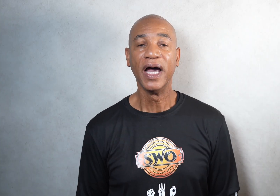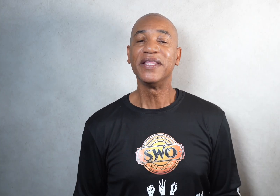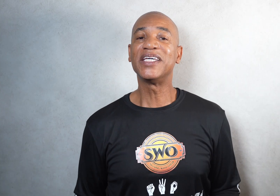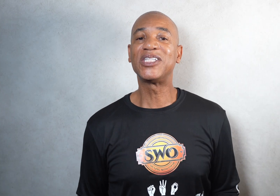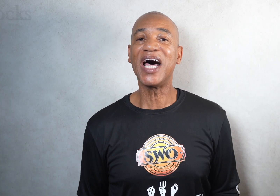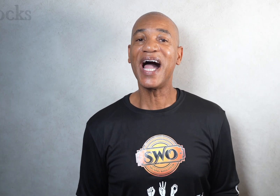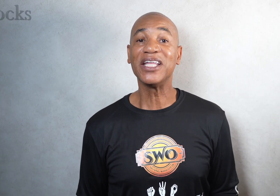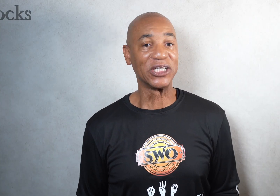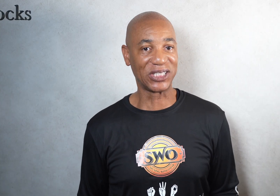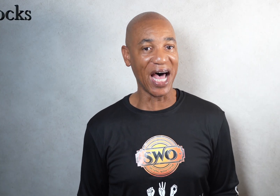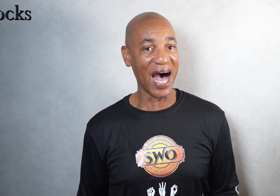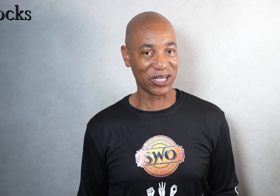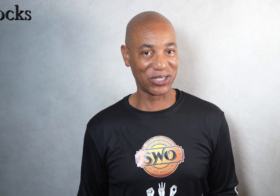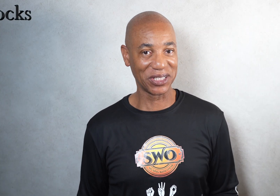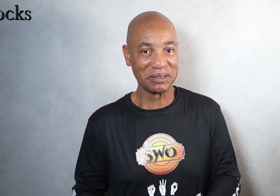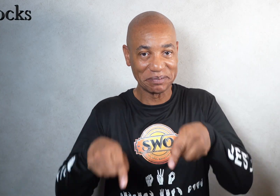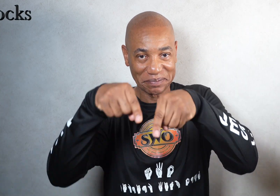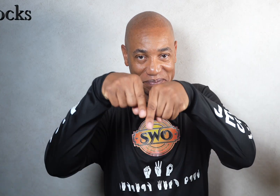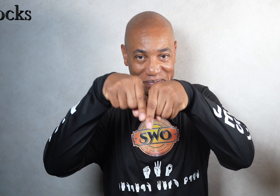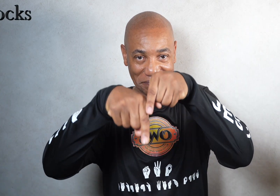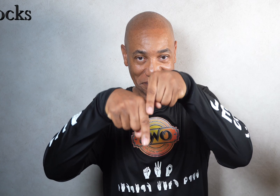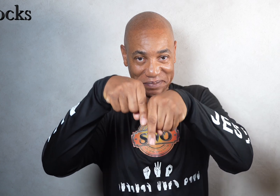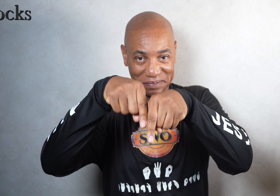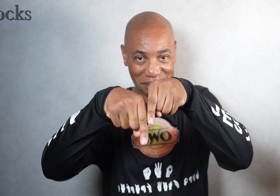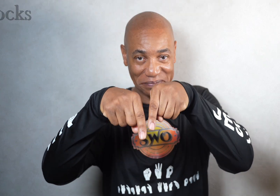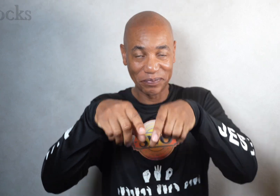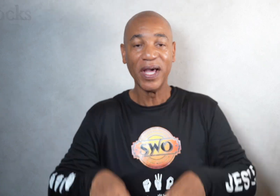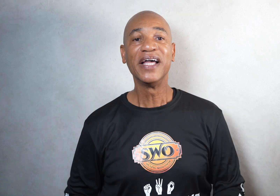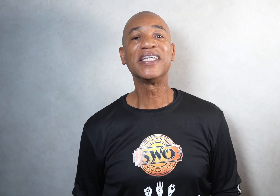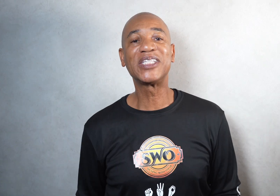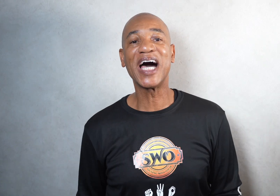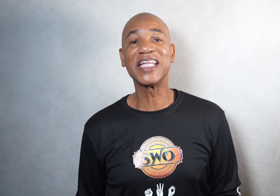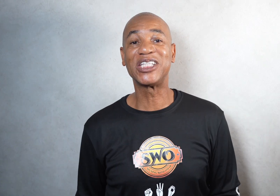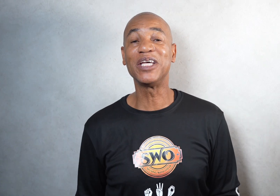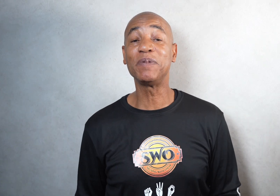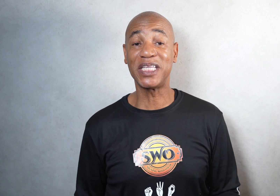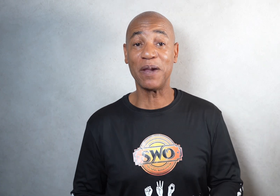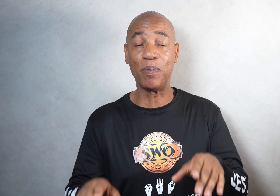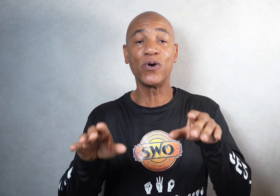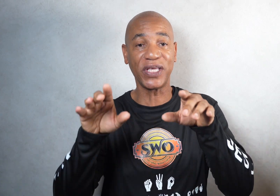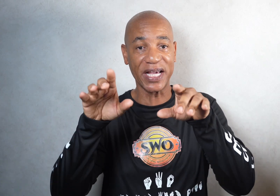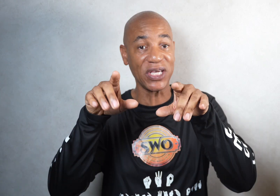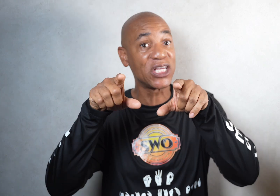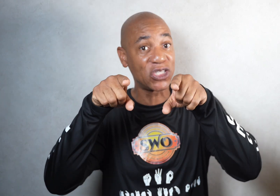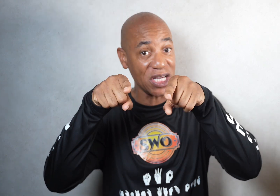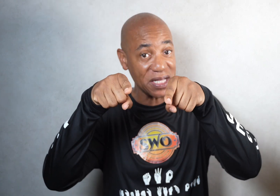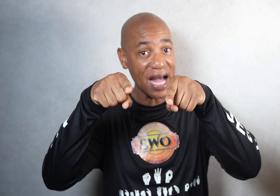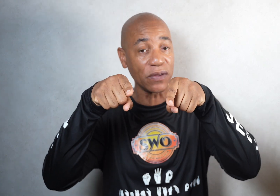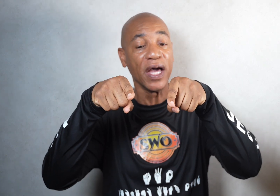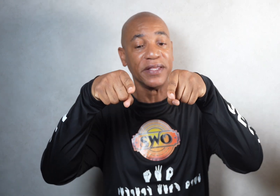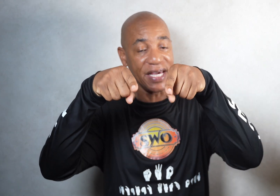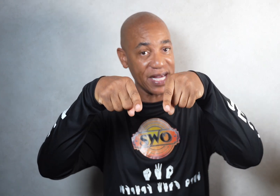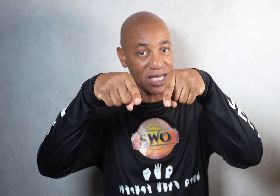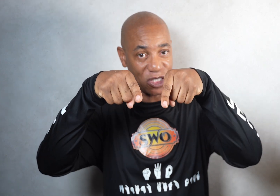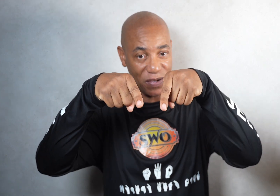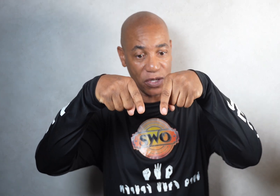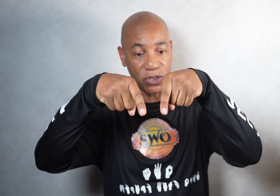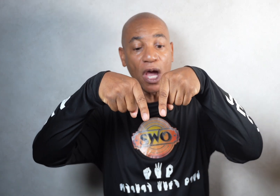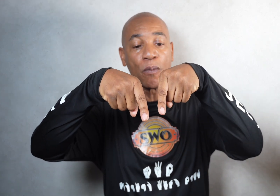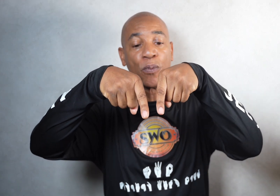The sign socks. The sign is simply take both hands, extend out the index fingers, bring